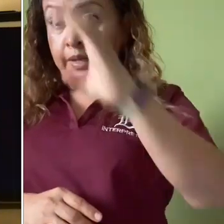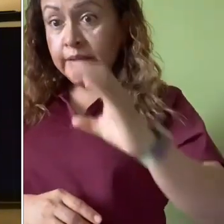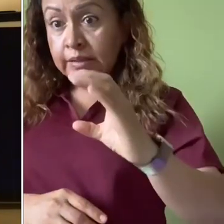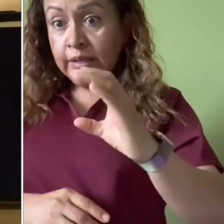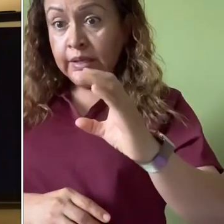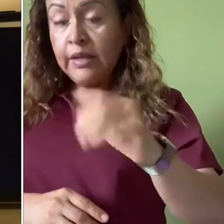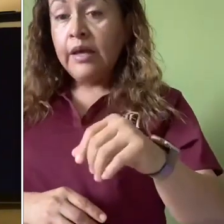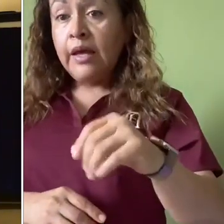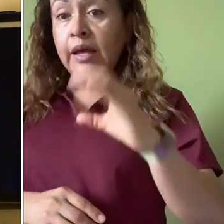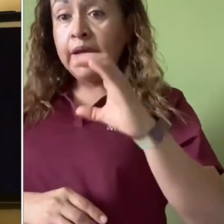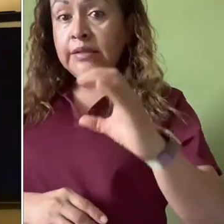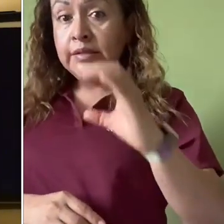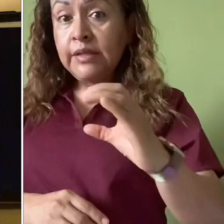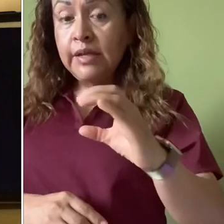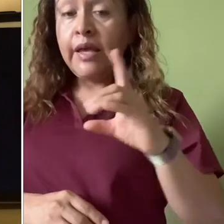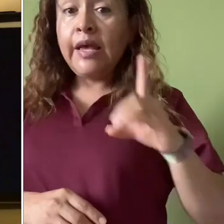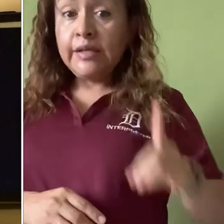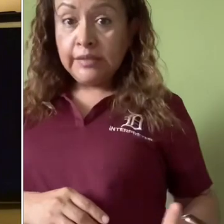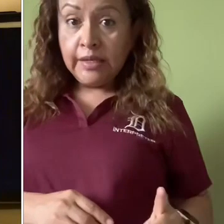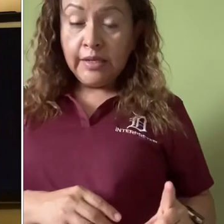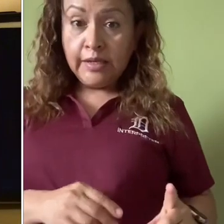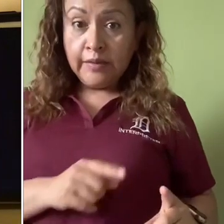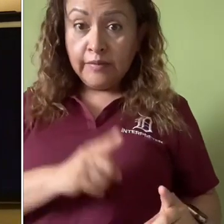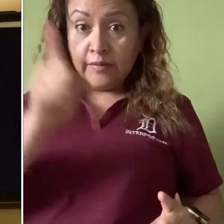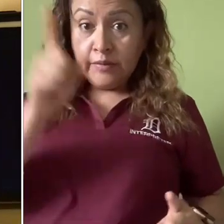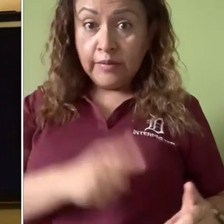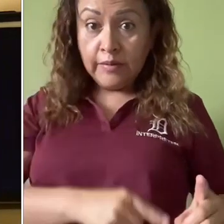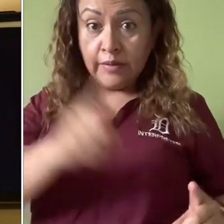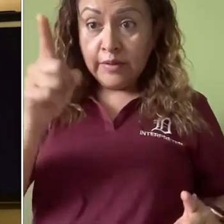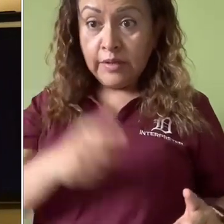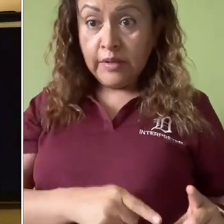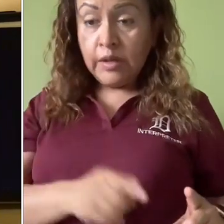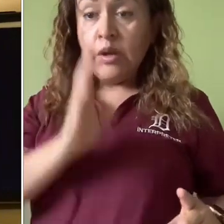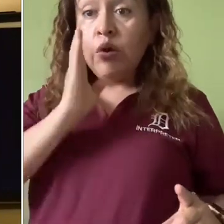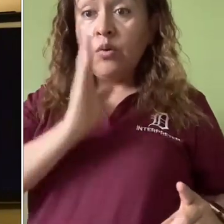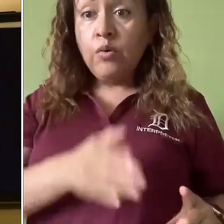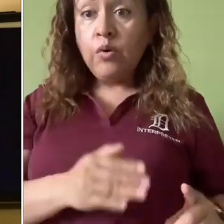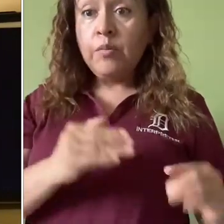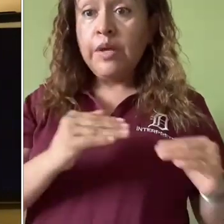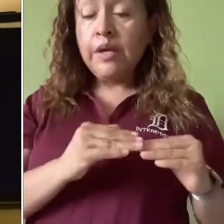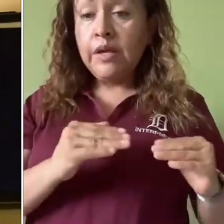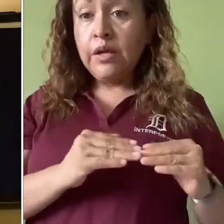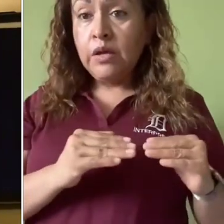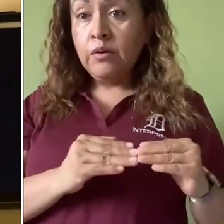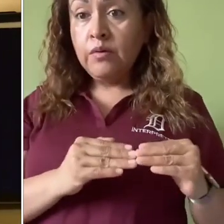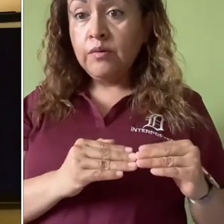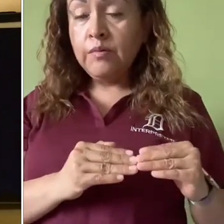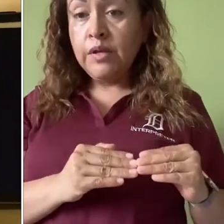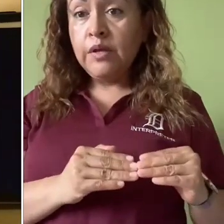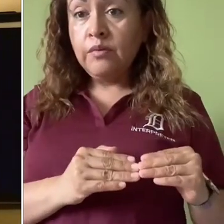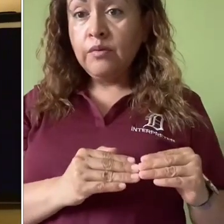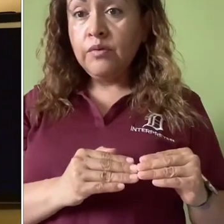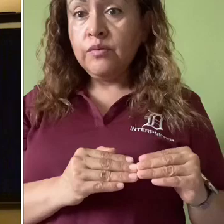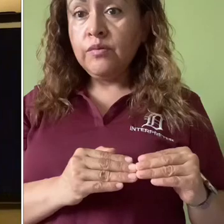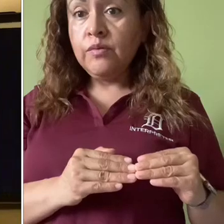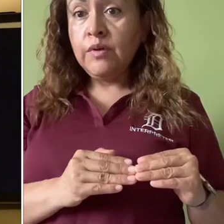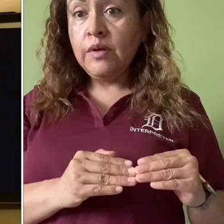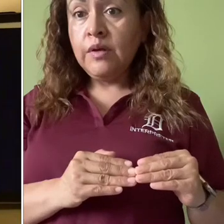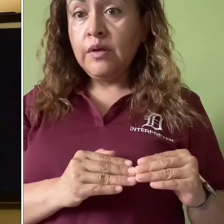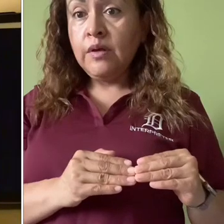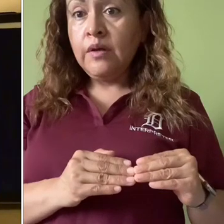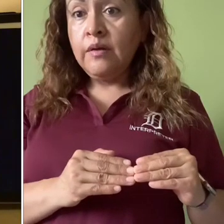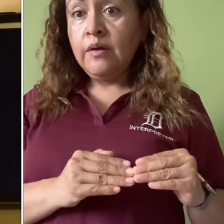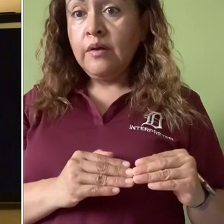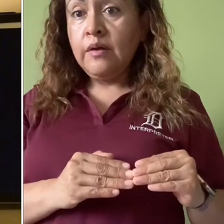the length of BC over DC, right over here, over DC, is going to be equal to